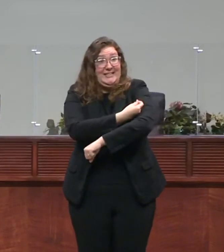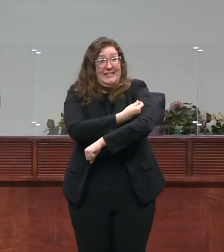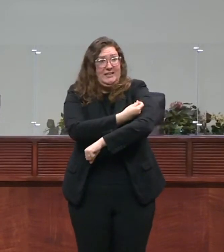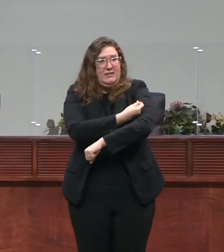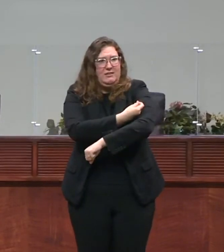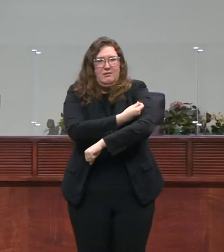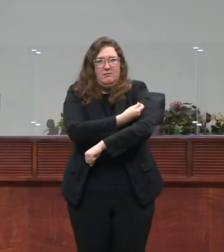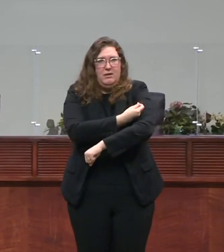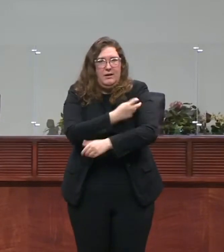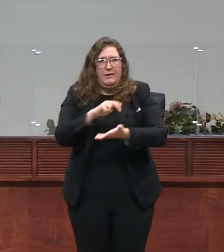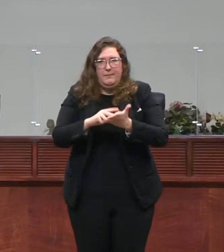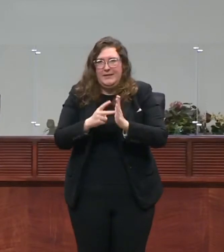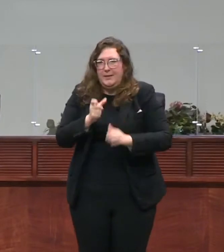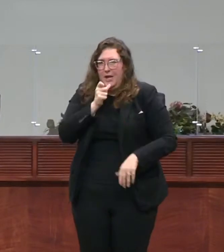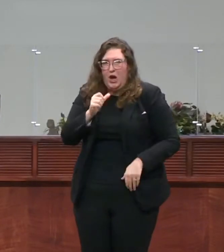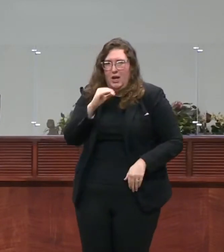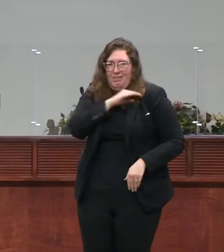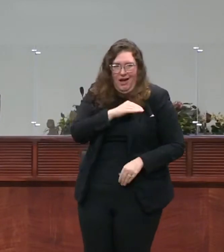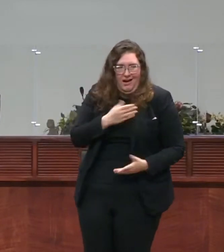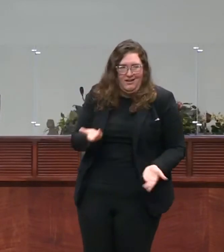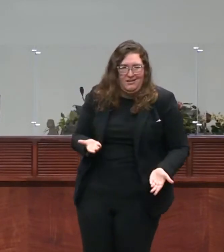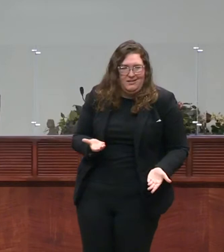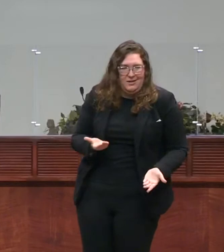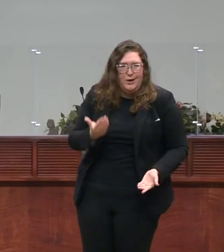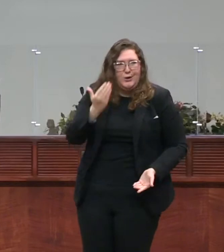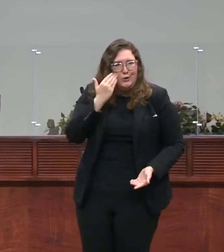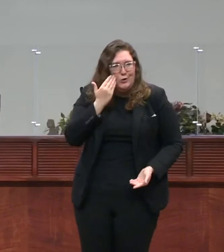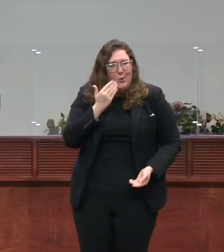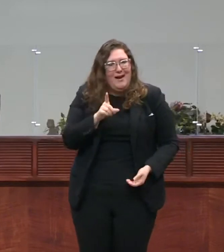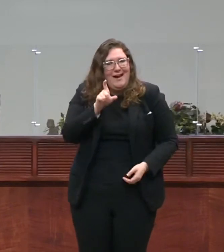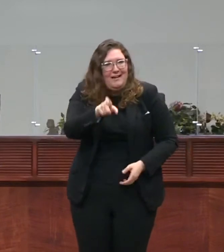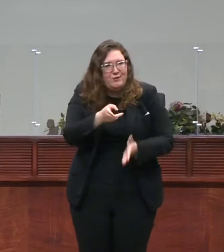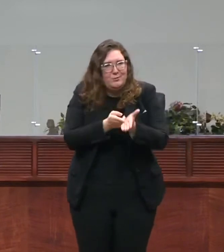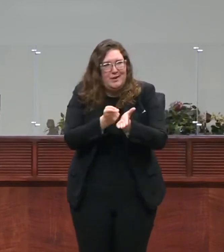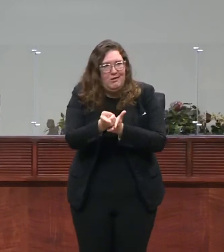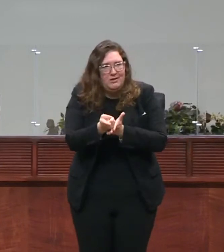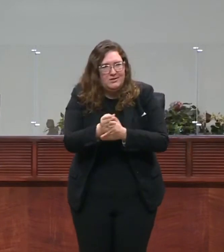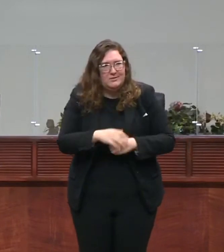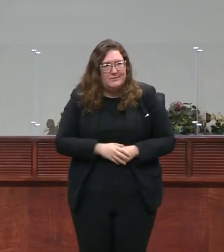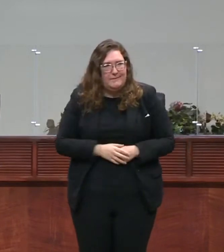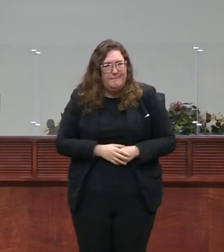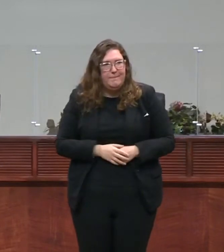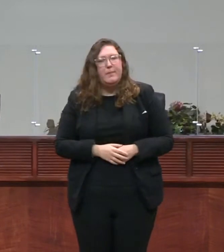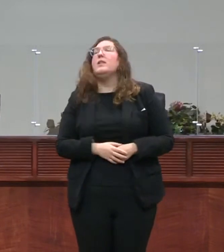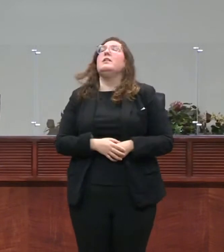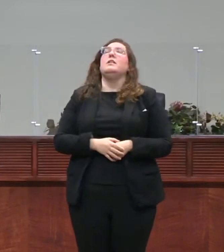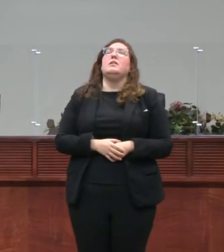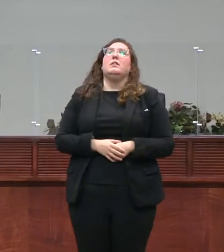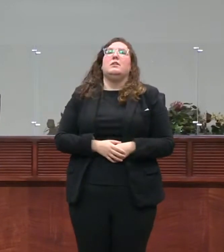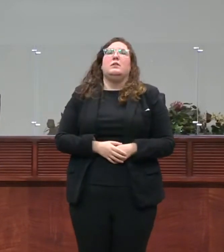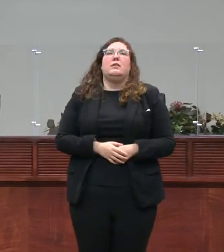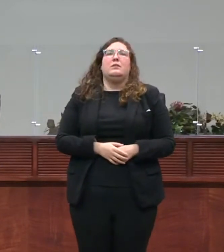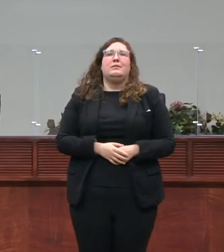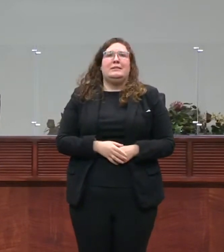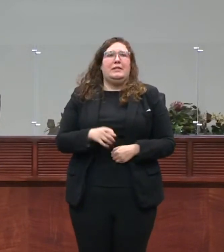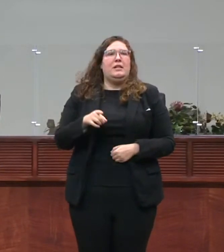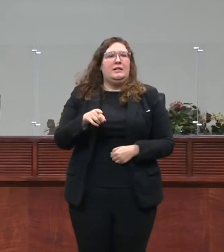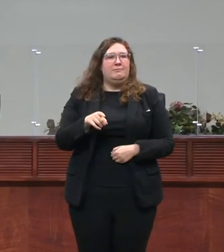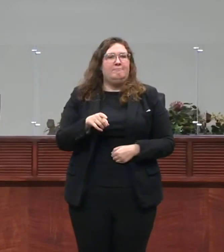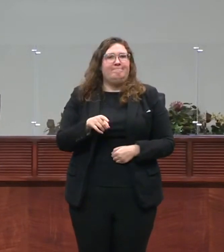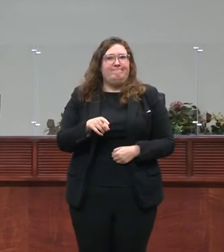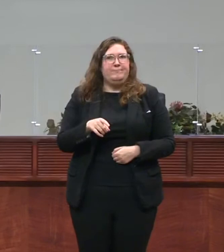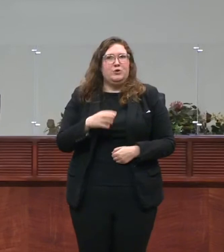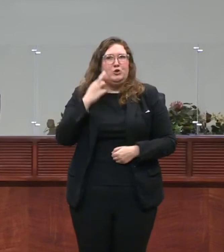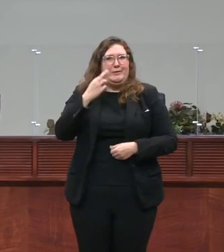the pandemic is doing. In that sense, you know what I mean? I have to give both. Now, these are probably the results of an increase in